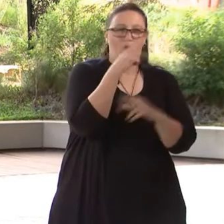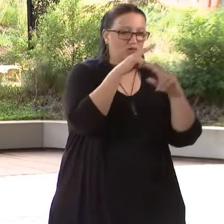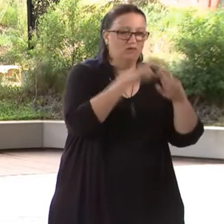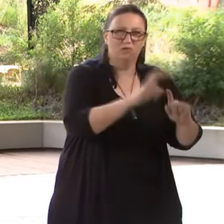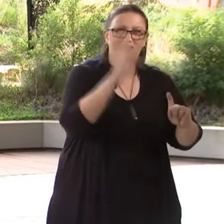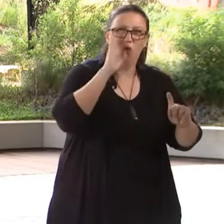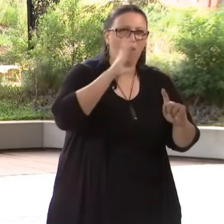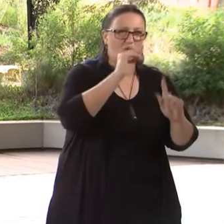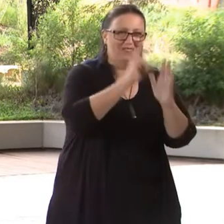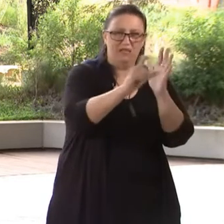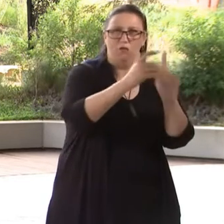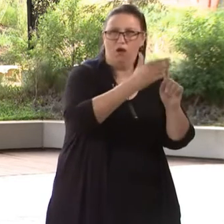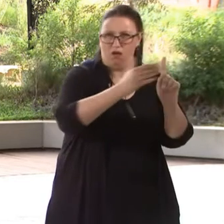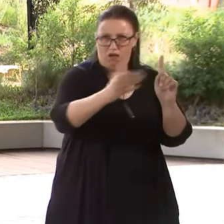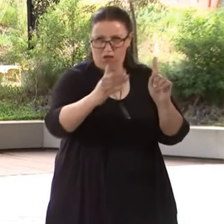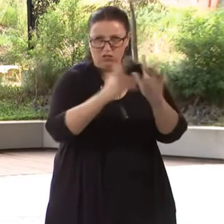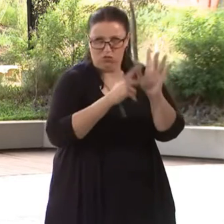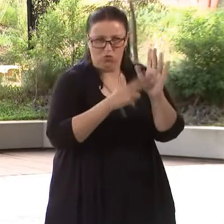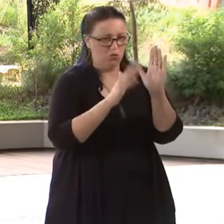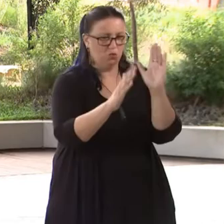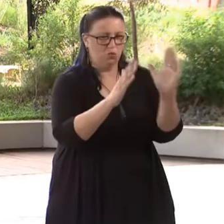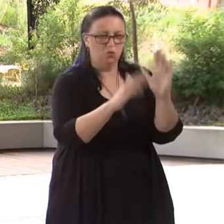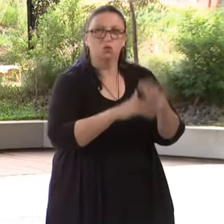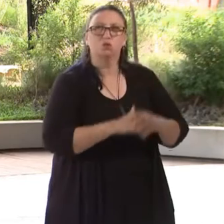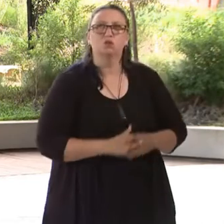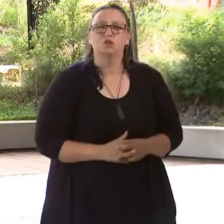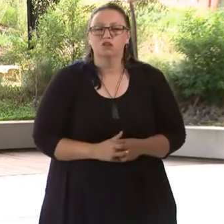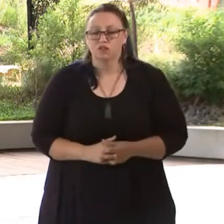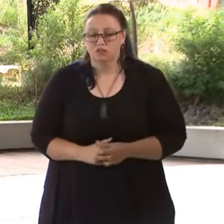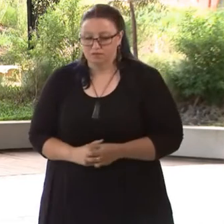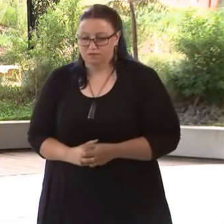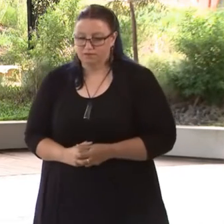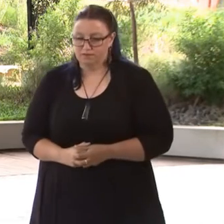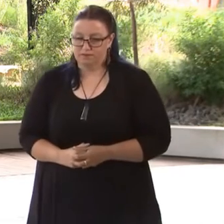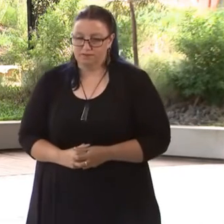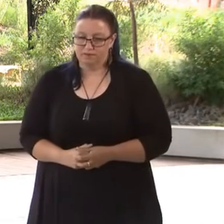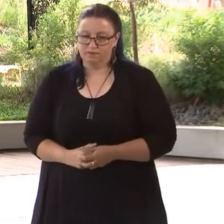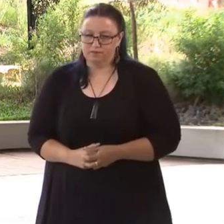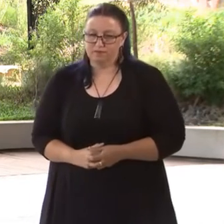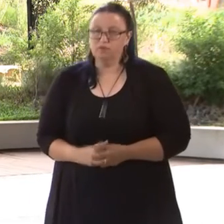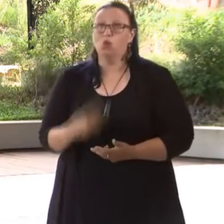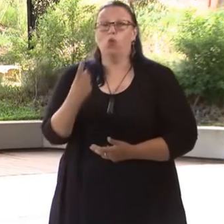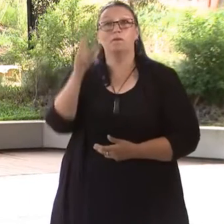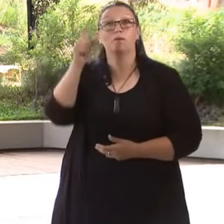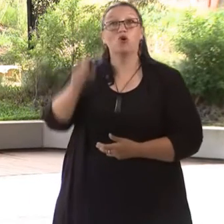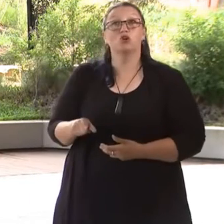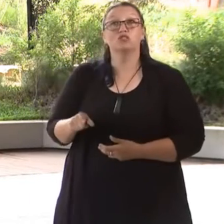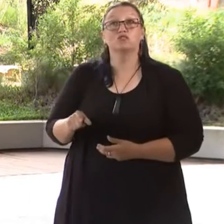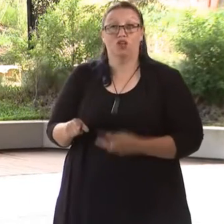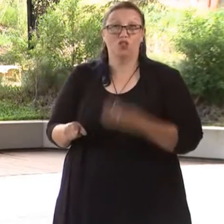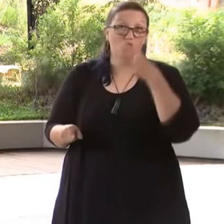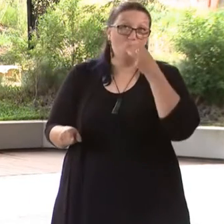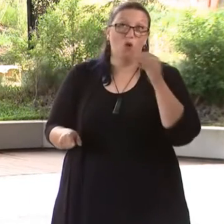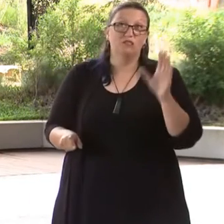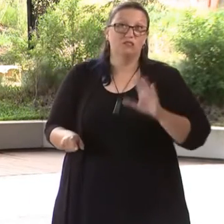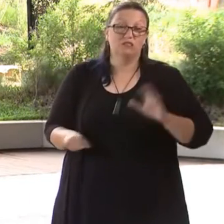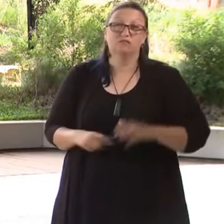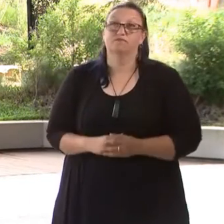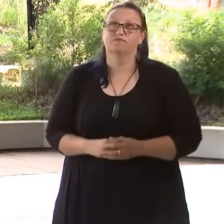investigations where the deaths related to the period 29th of December through to the 13th of January. There was one person was aged in their